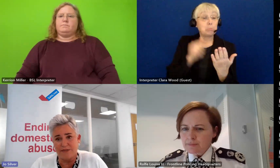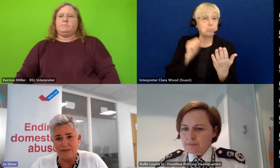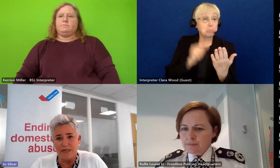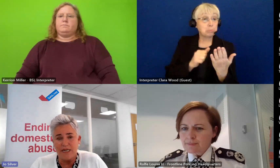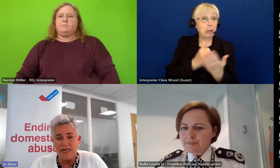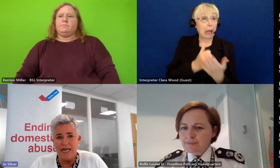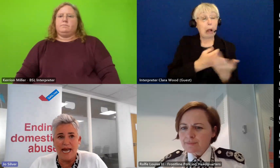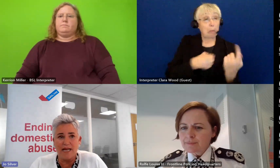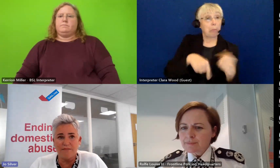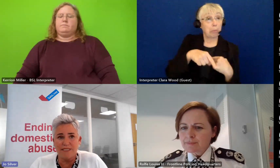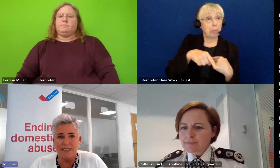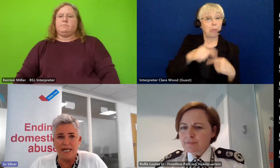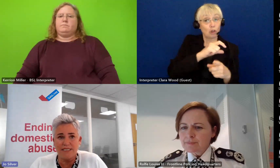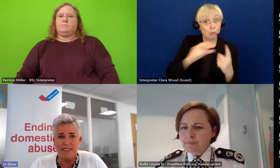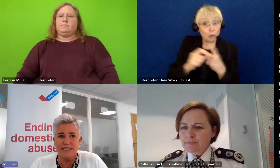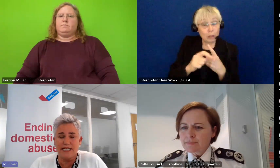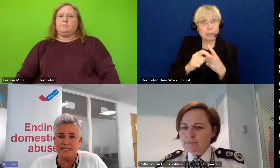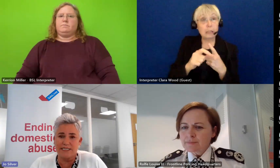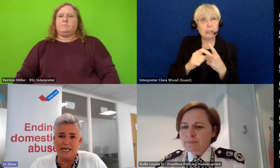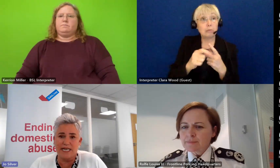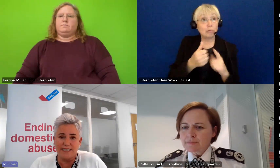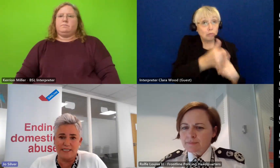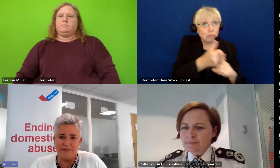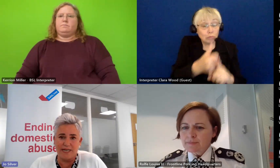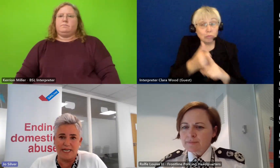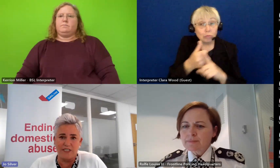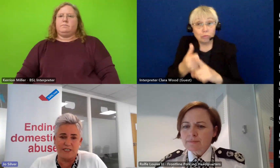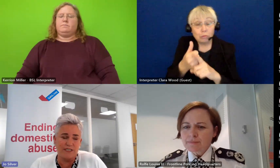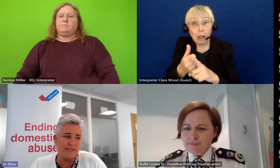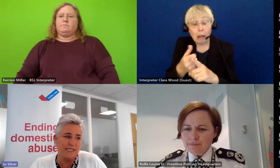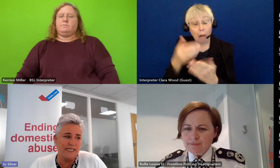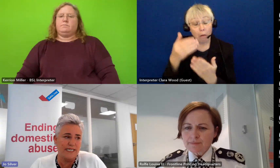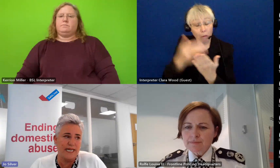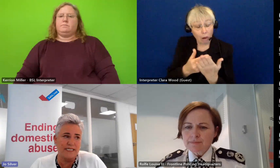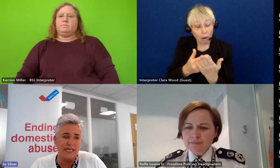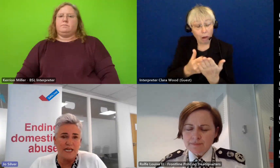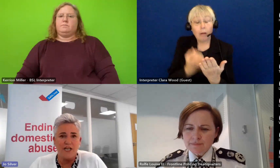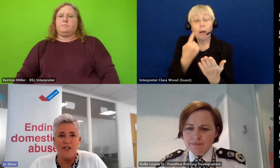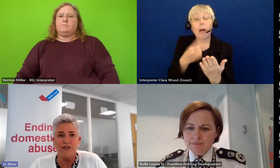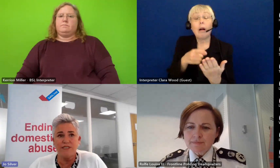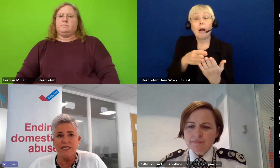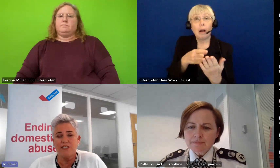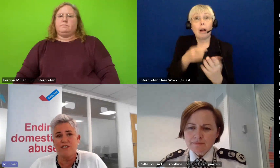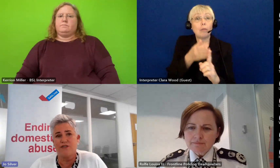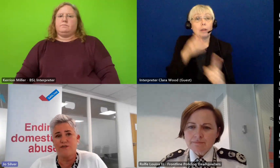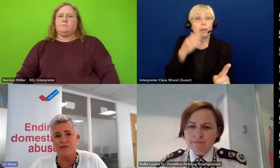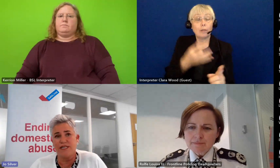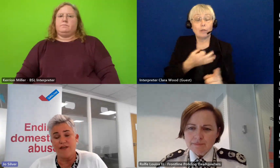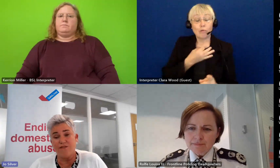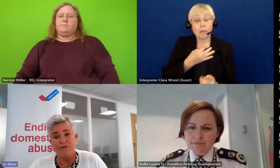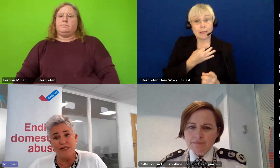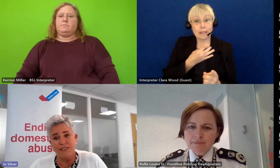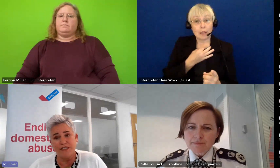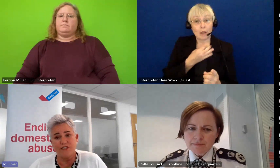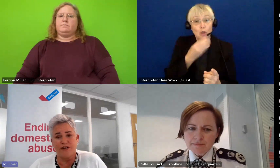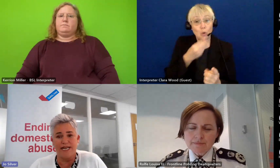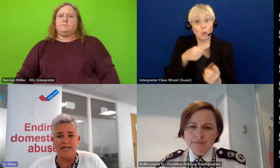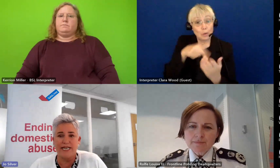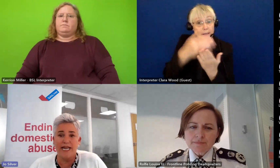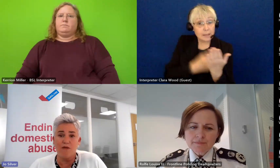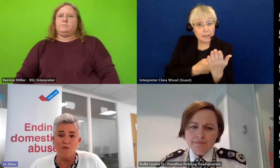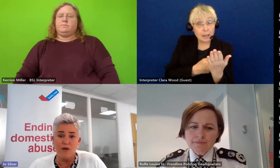community level. It helps us understand identification. So as I said, using the tool, if you've had